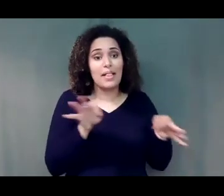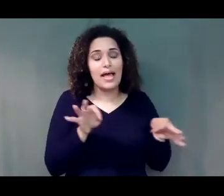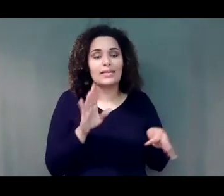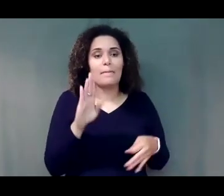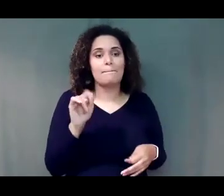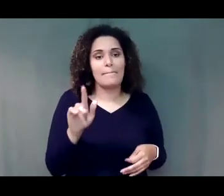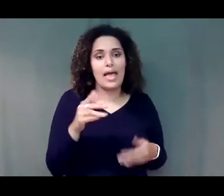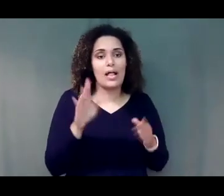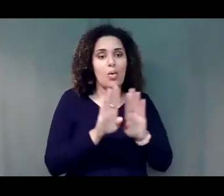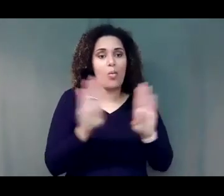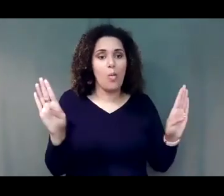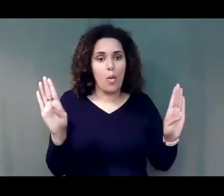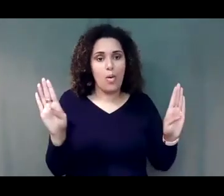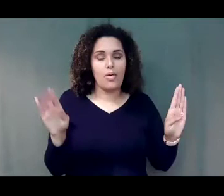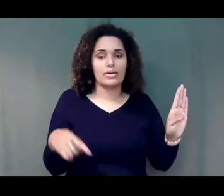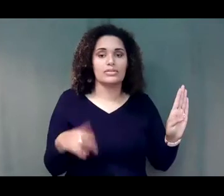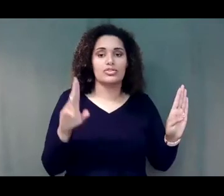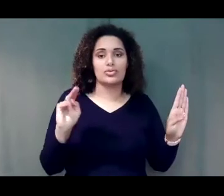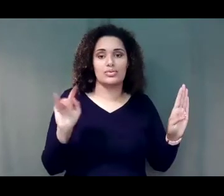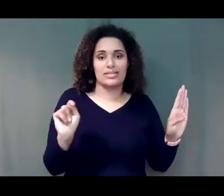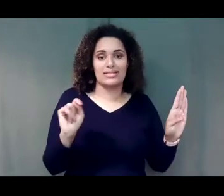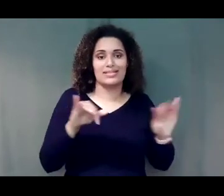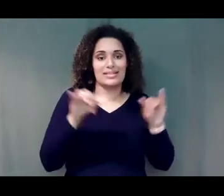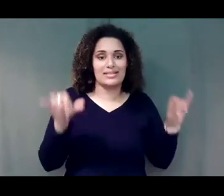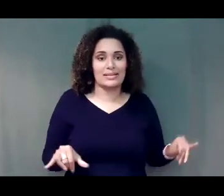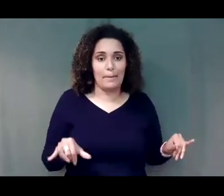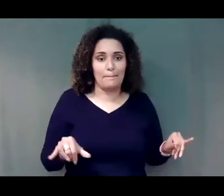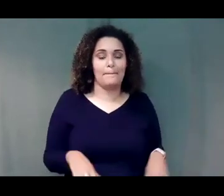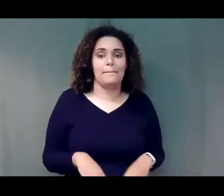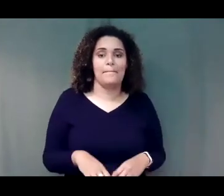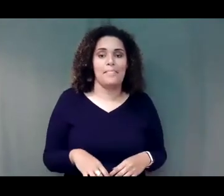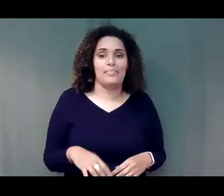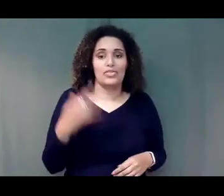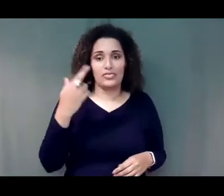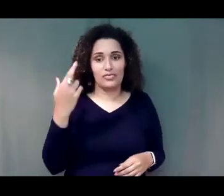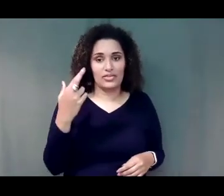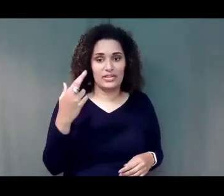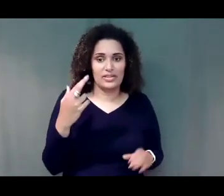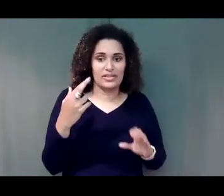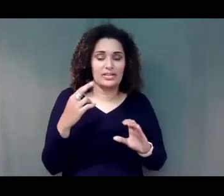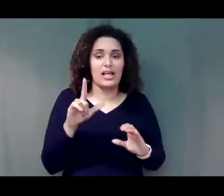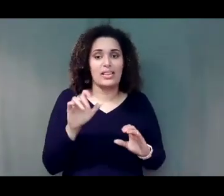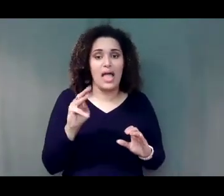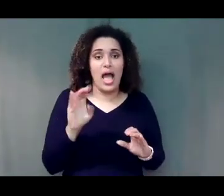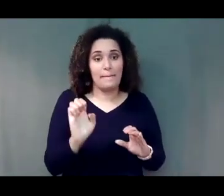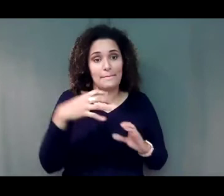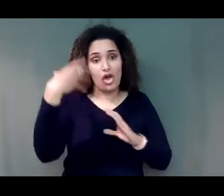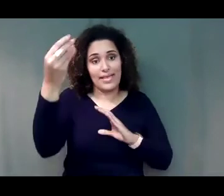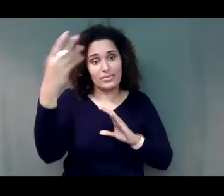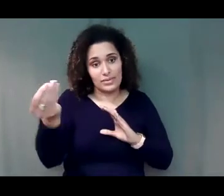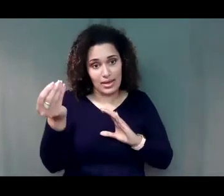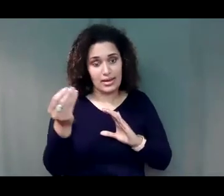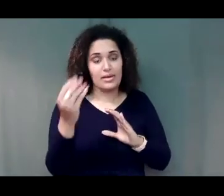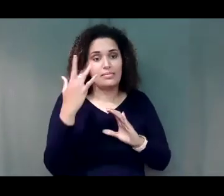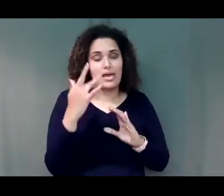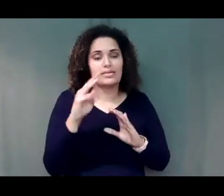as a unit or a system. And the reason you put you use lime on the outside is because